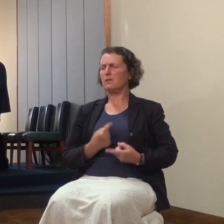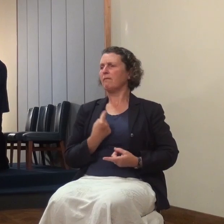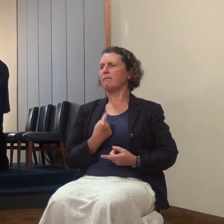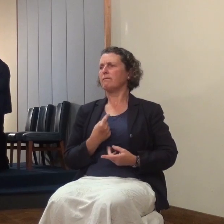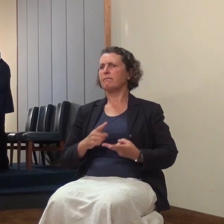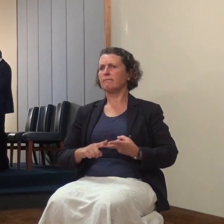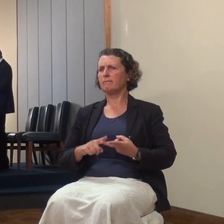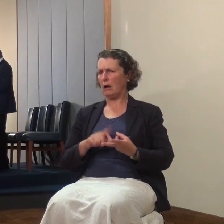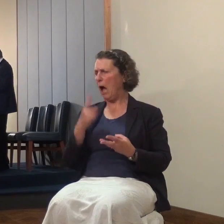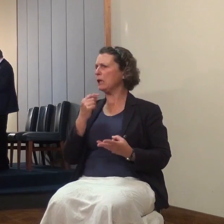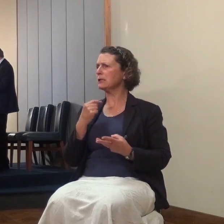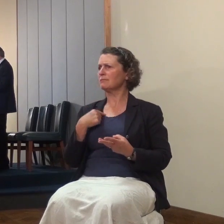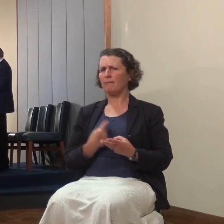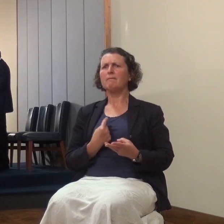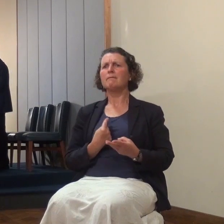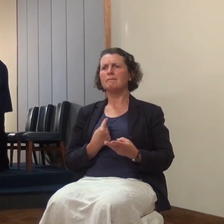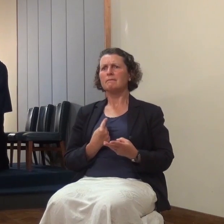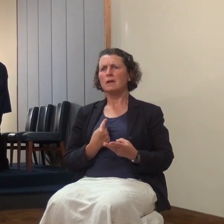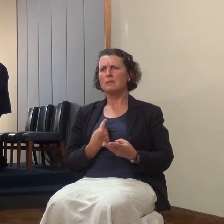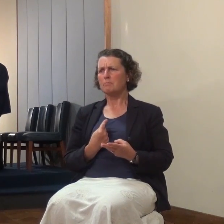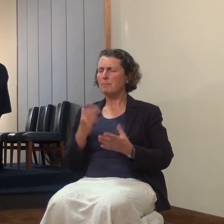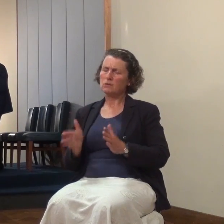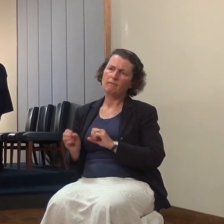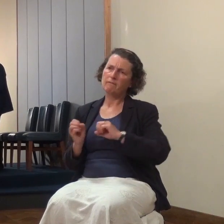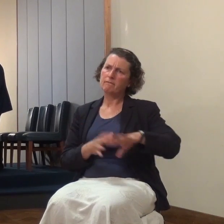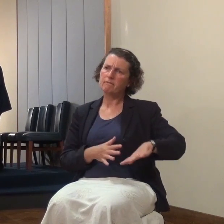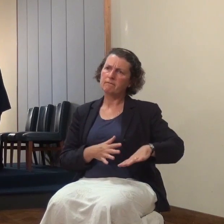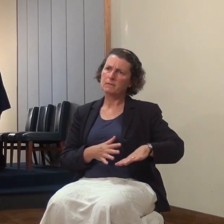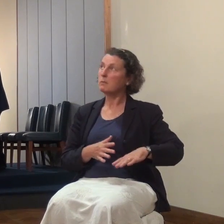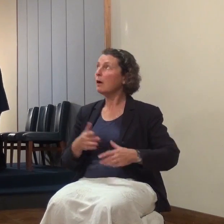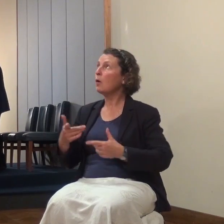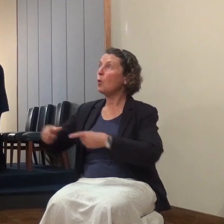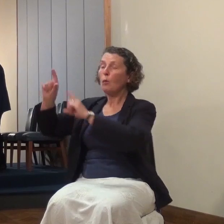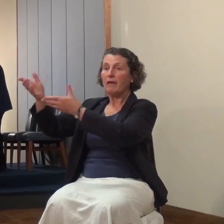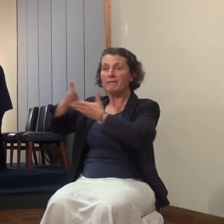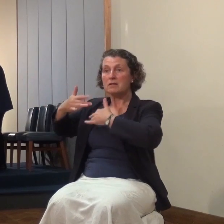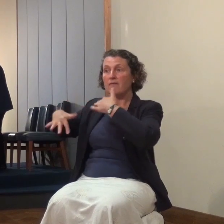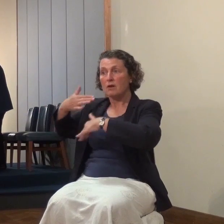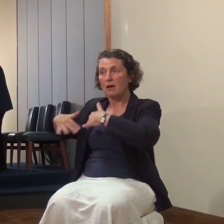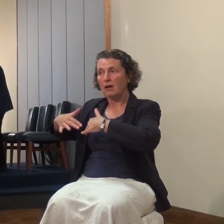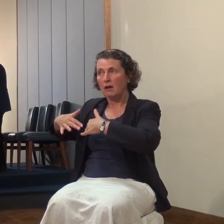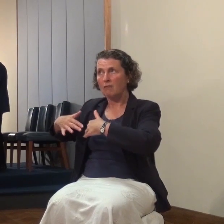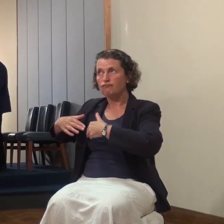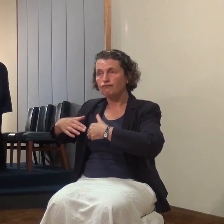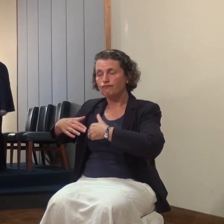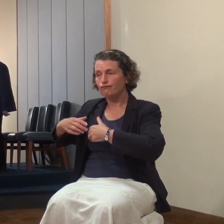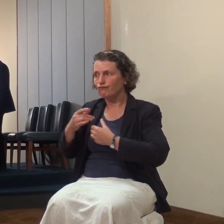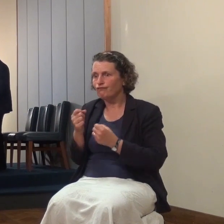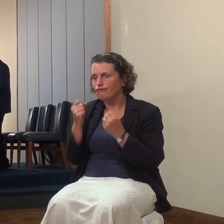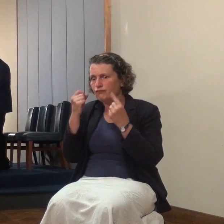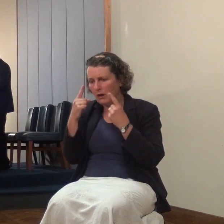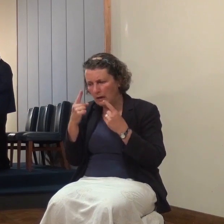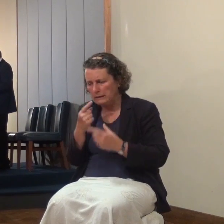Troubles come to lessen our love for ourselves. We find out what we're made of, and it can be very humbling. Grace is given